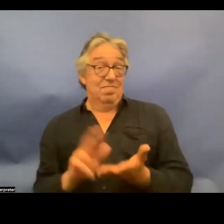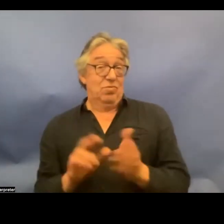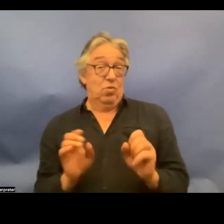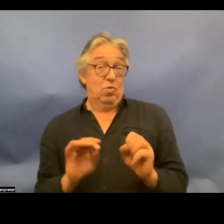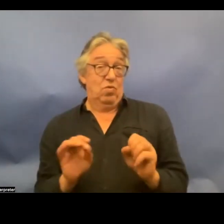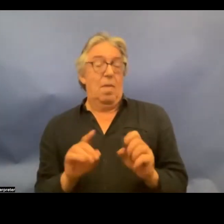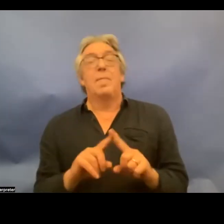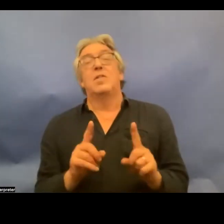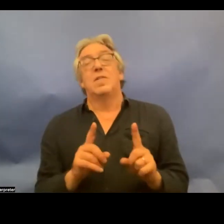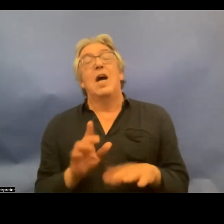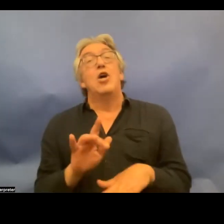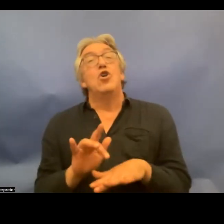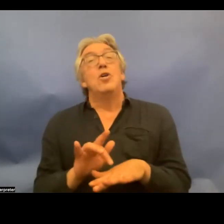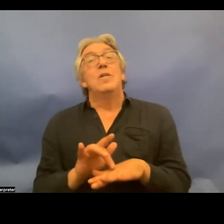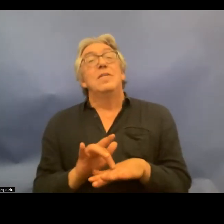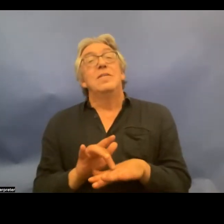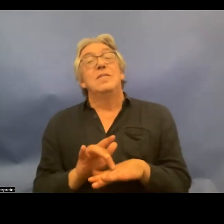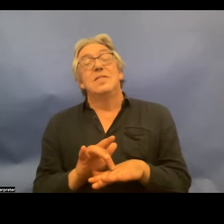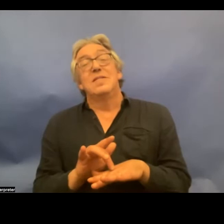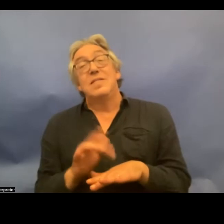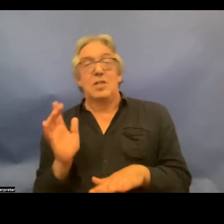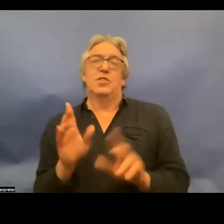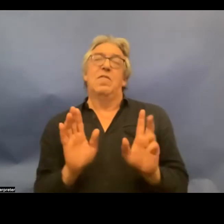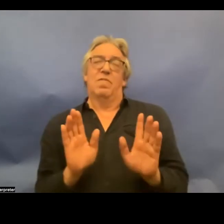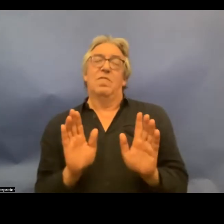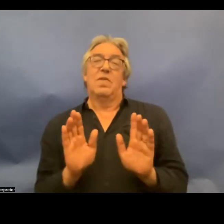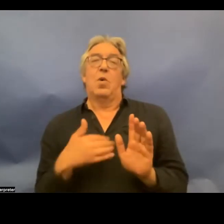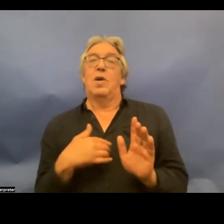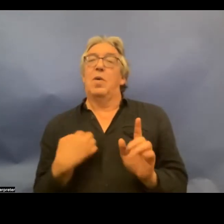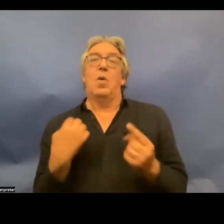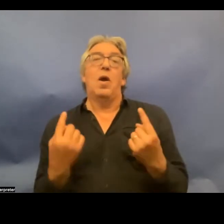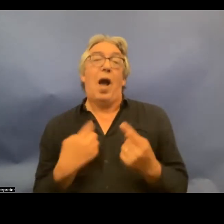And here I ask for allyship. We need the NGOs, we need